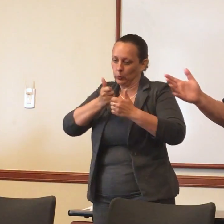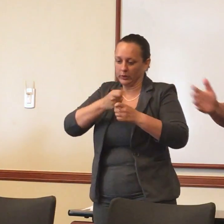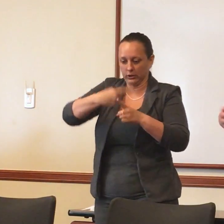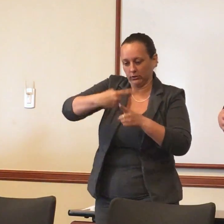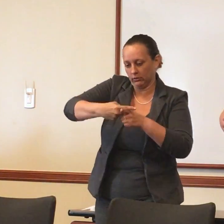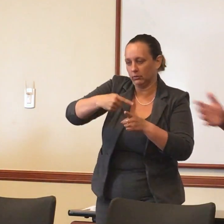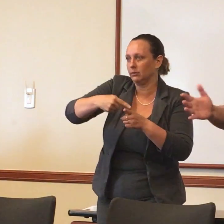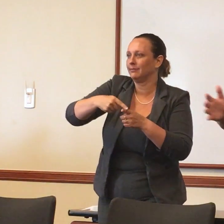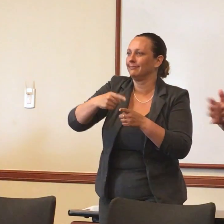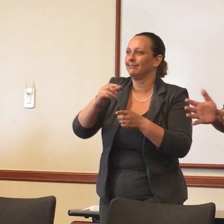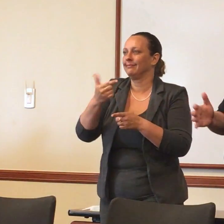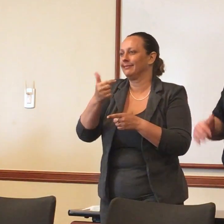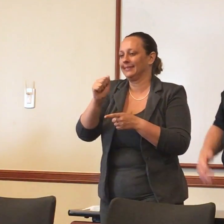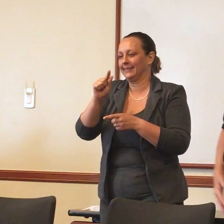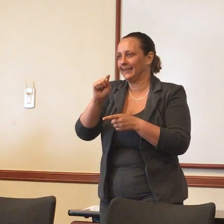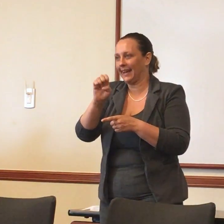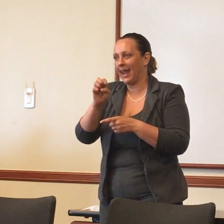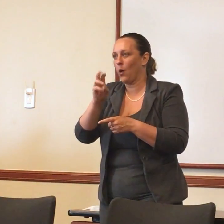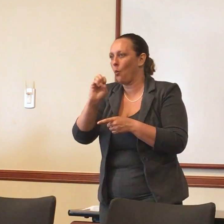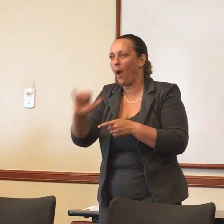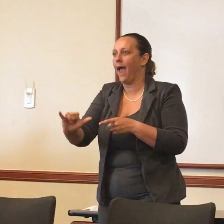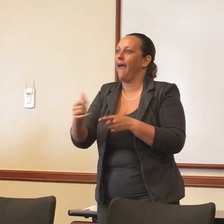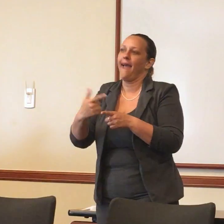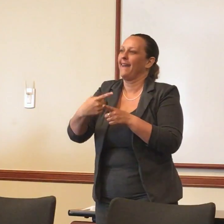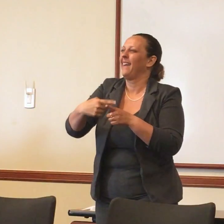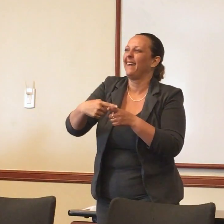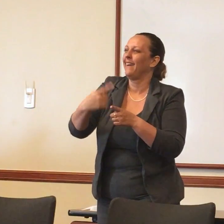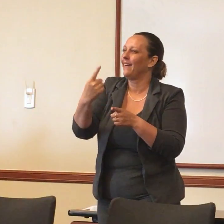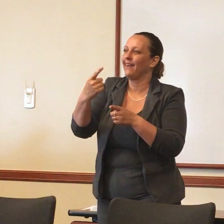Publix on Gateway, since I used a bad example to begin with.